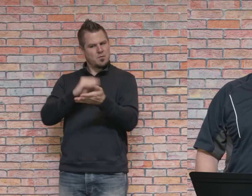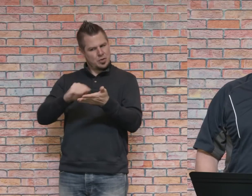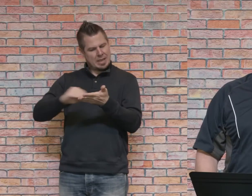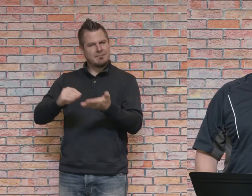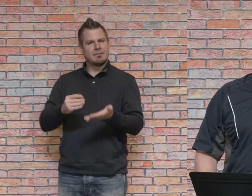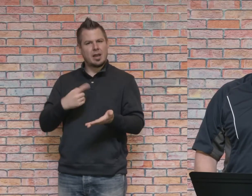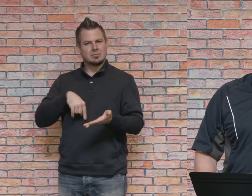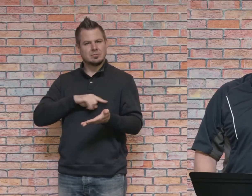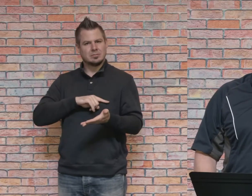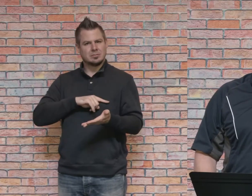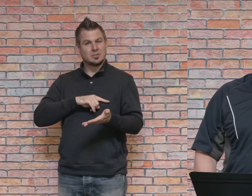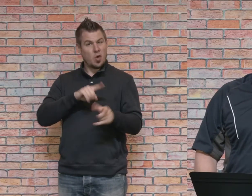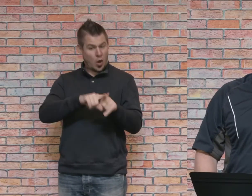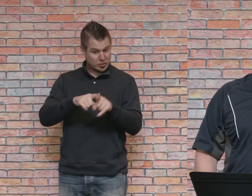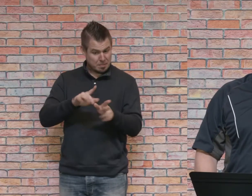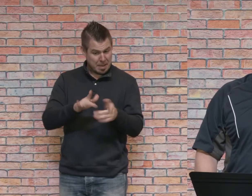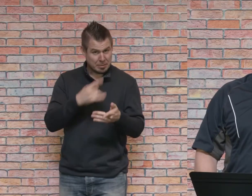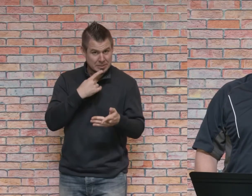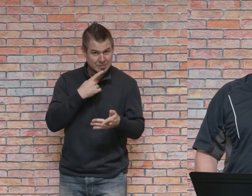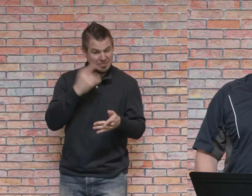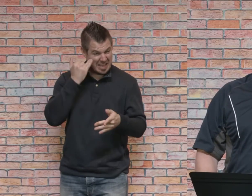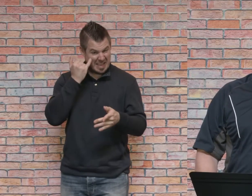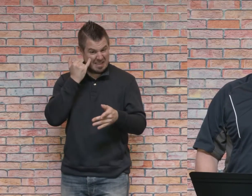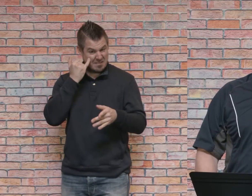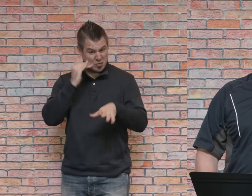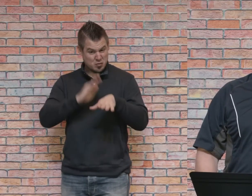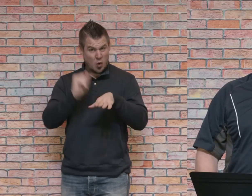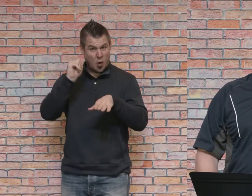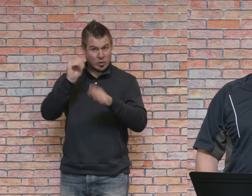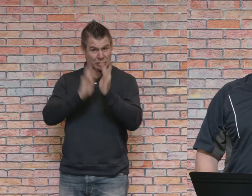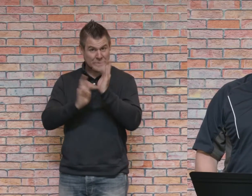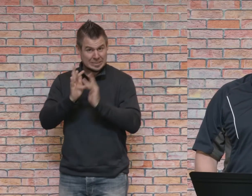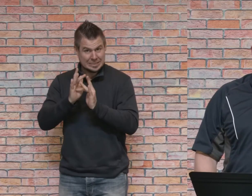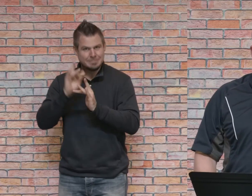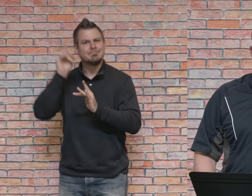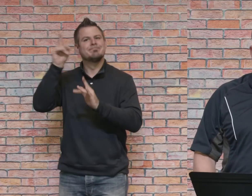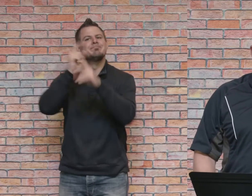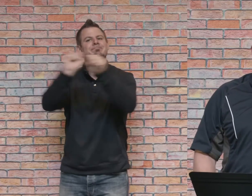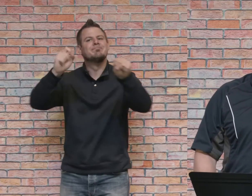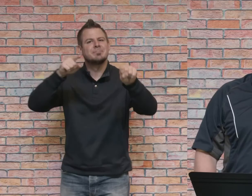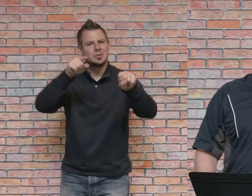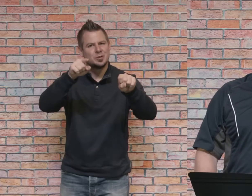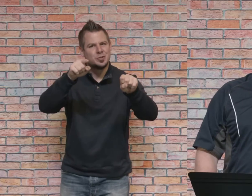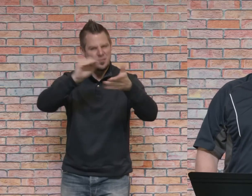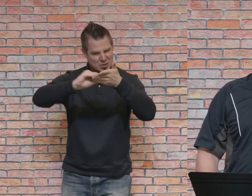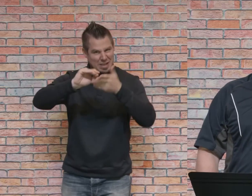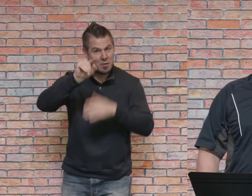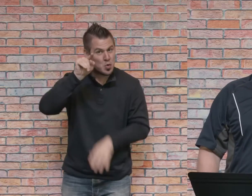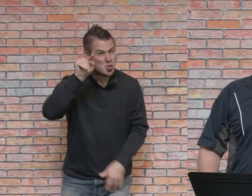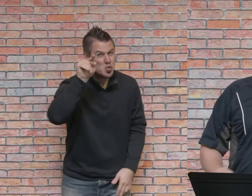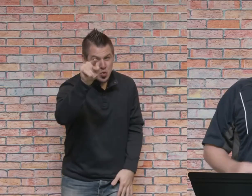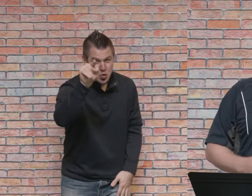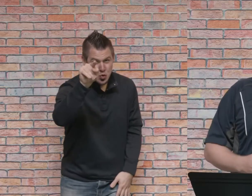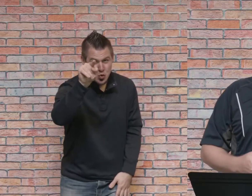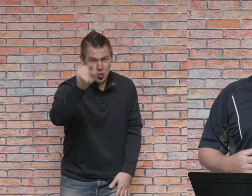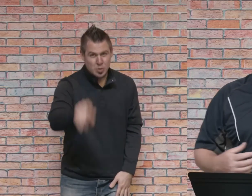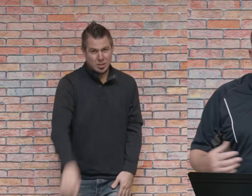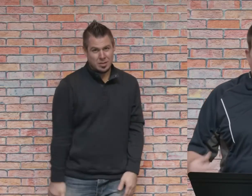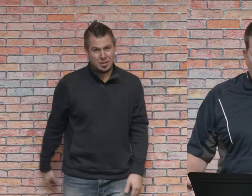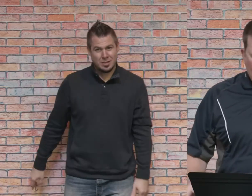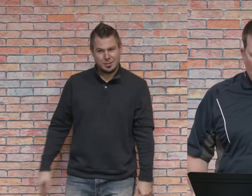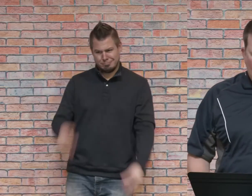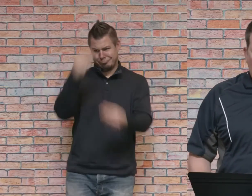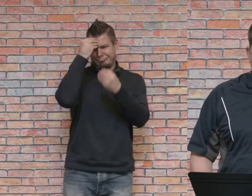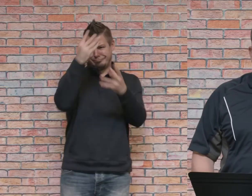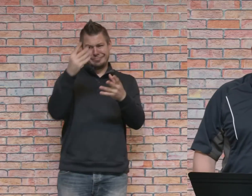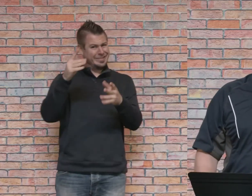if you call on the name of Jesus, he will save you. You will be saved. You'll be forgiven. And I want you to know that you can't